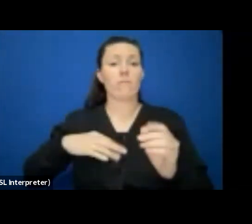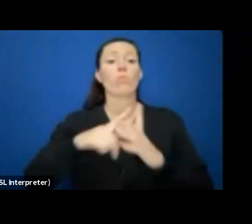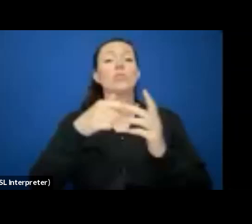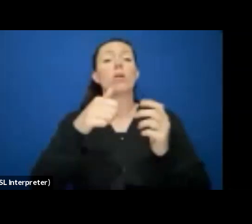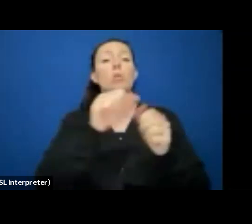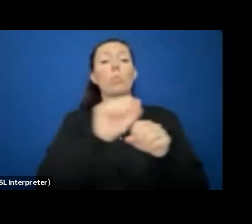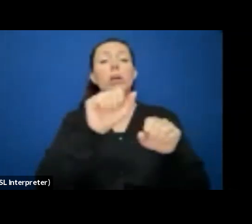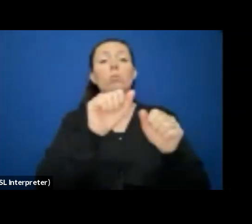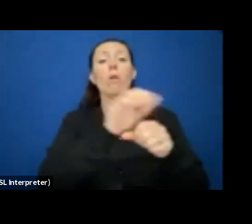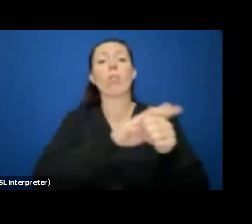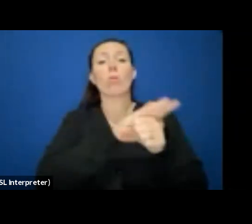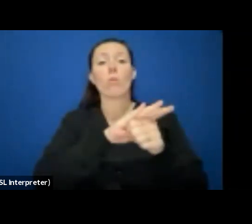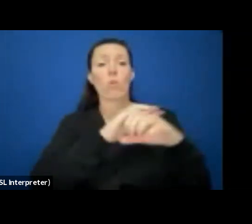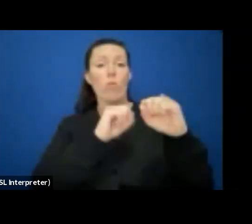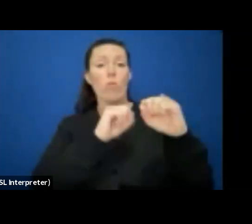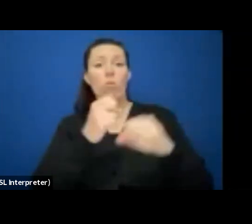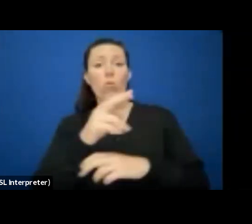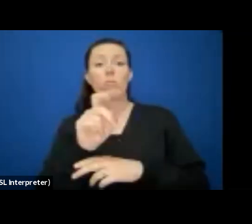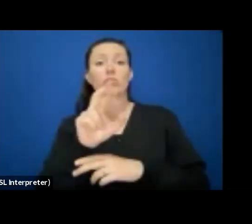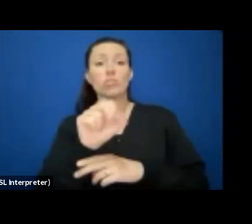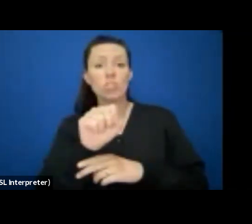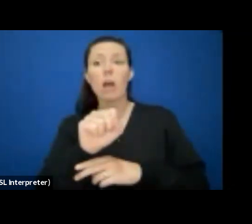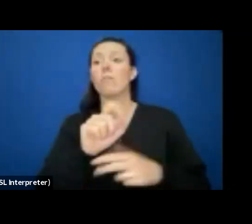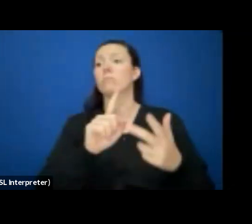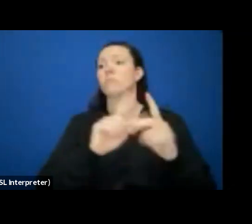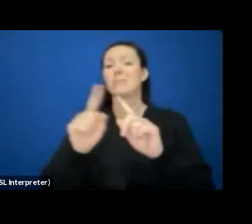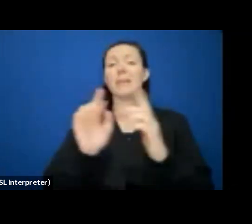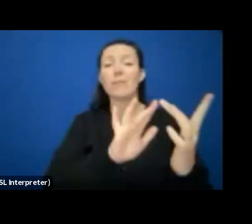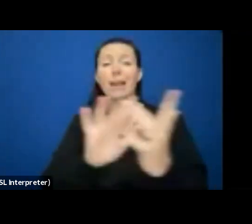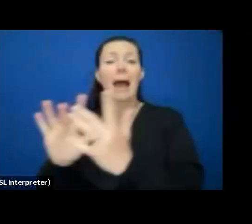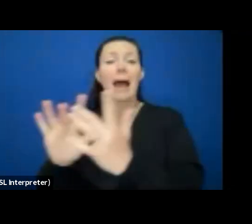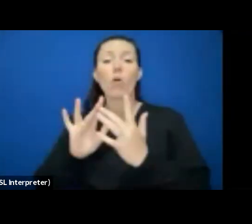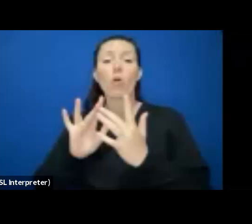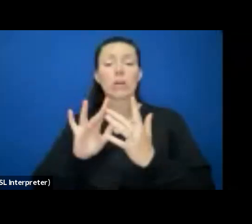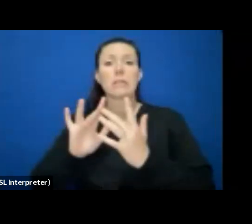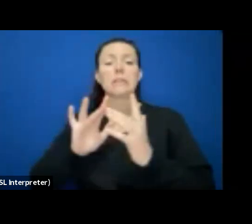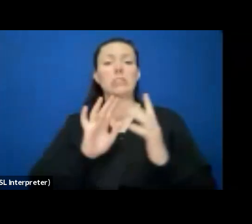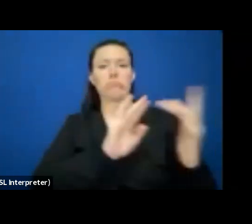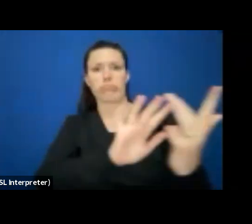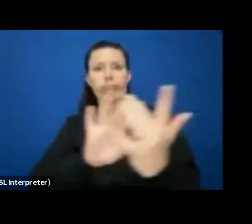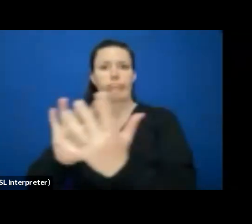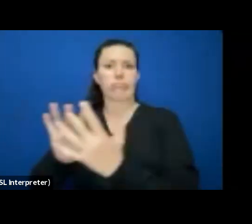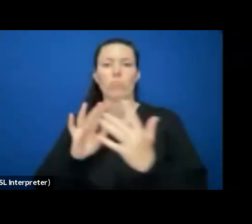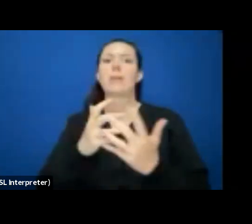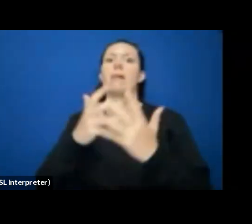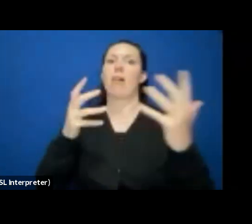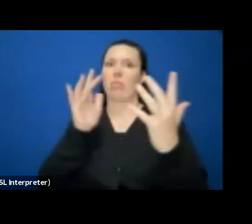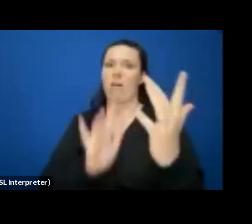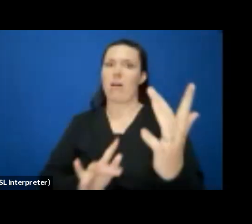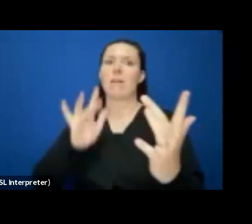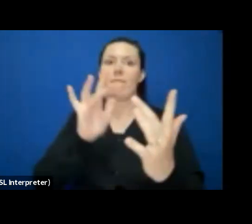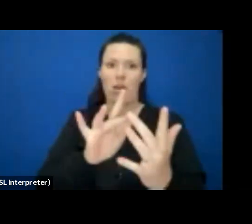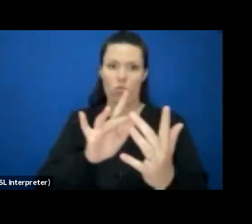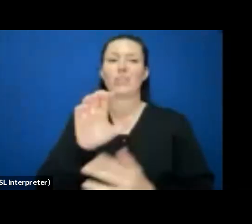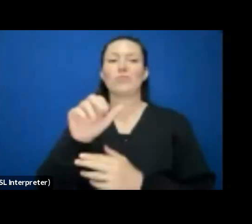shelters. We started going to different outreach meetings. A lot of street outreach was done at the beginning, literally the case